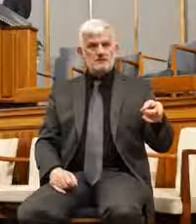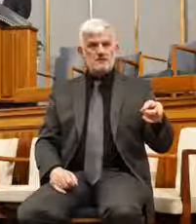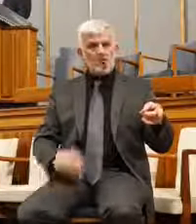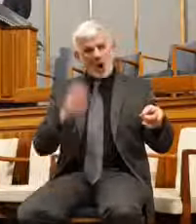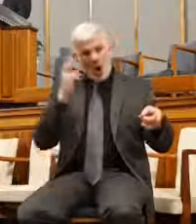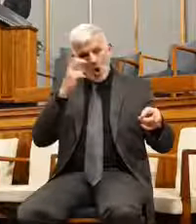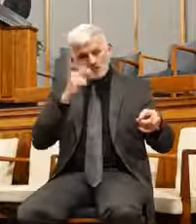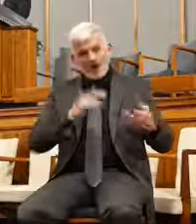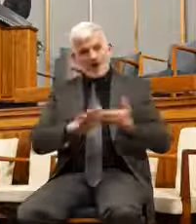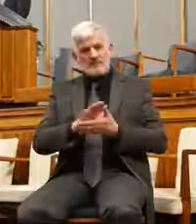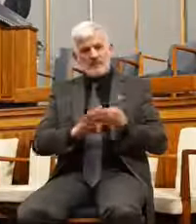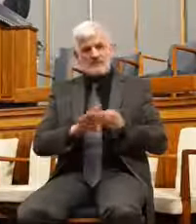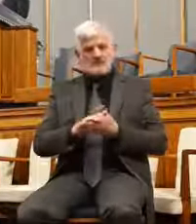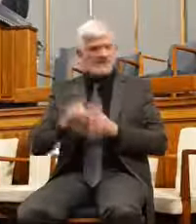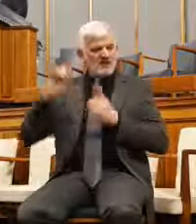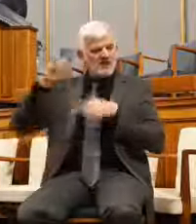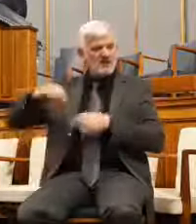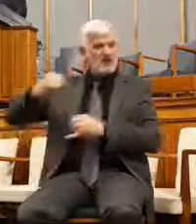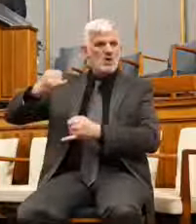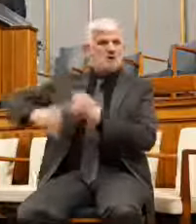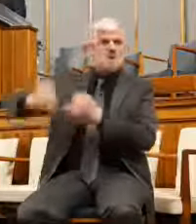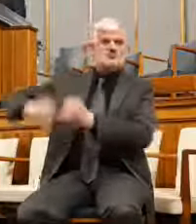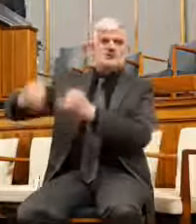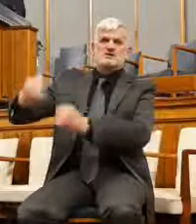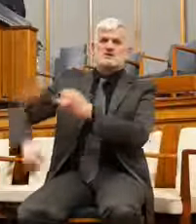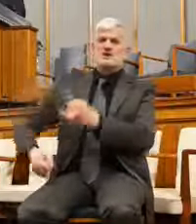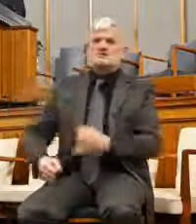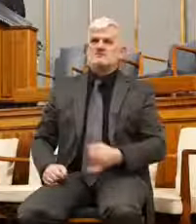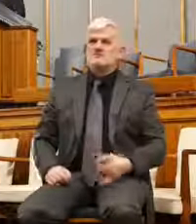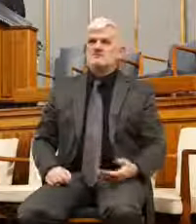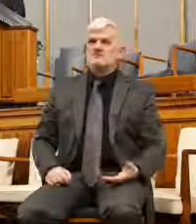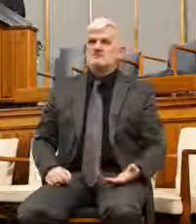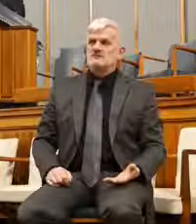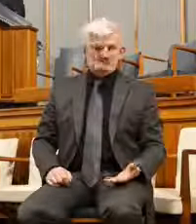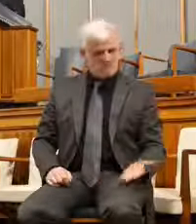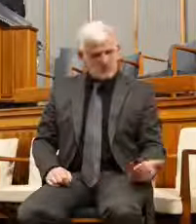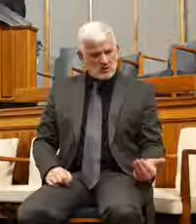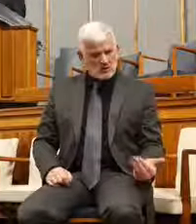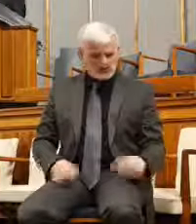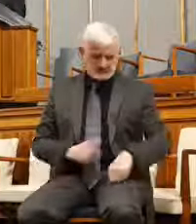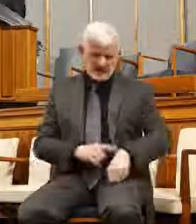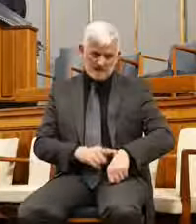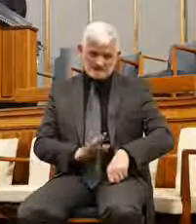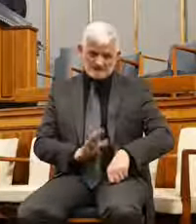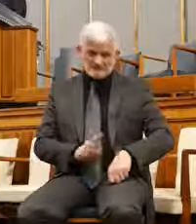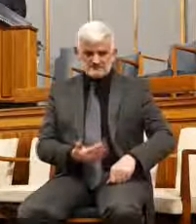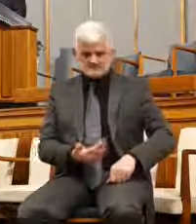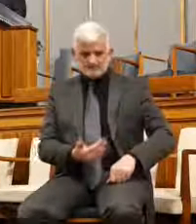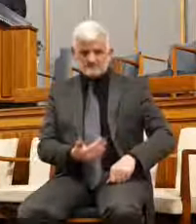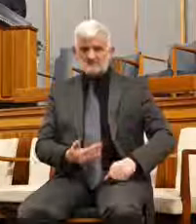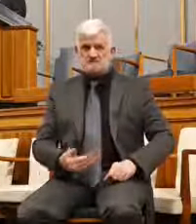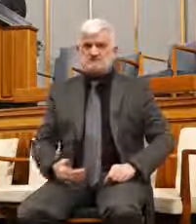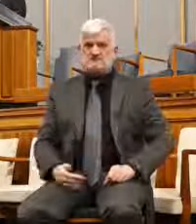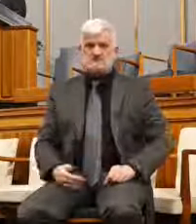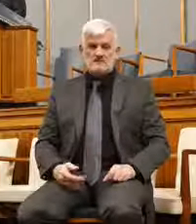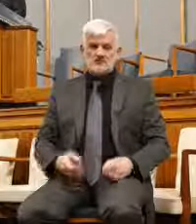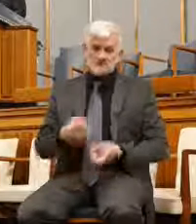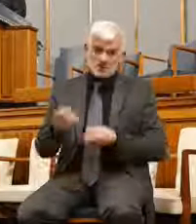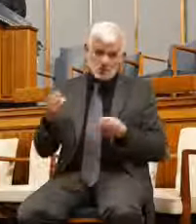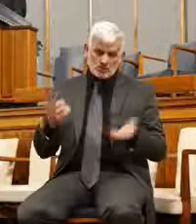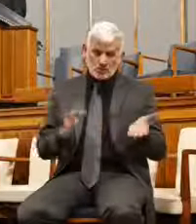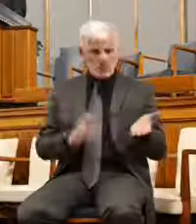less and less desire to seek and find the Creator of all things, your God, your rightful